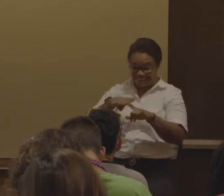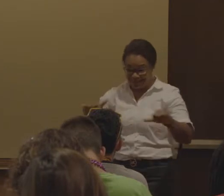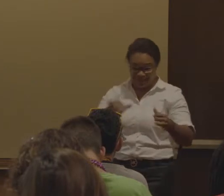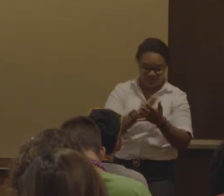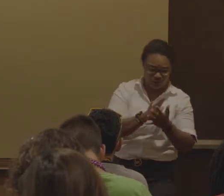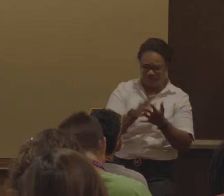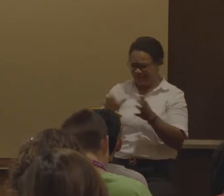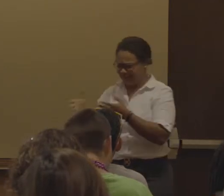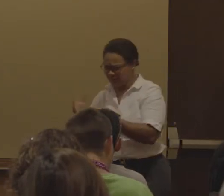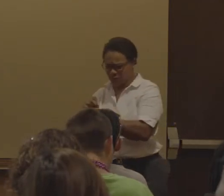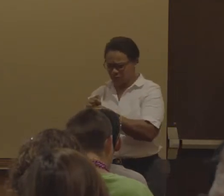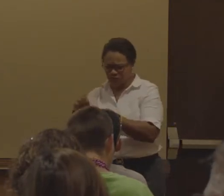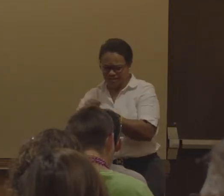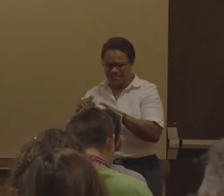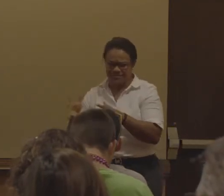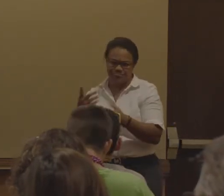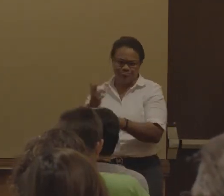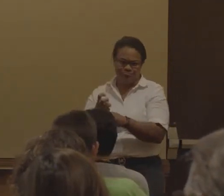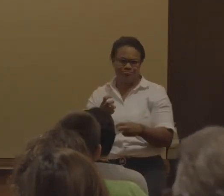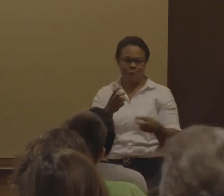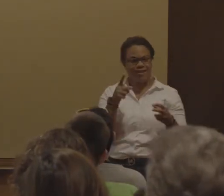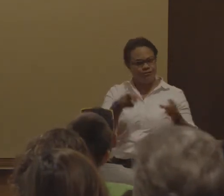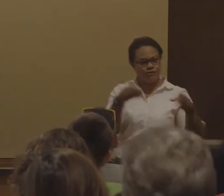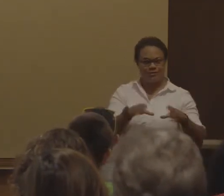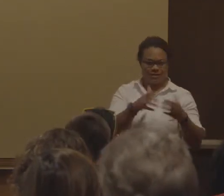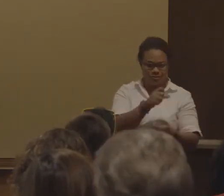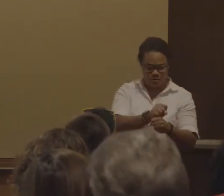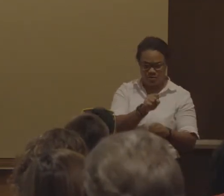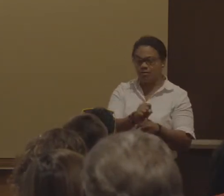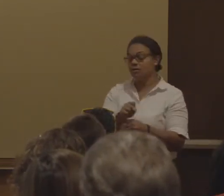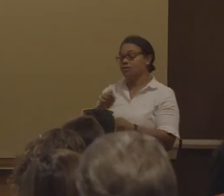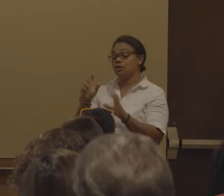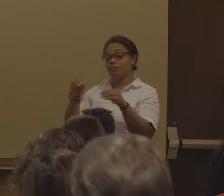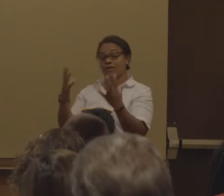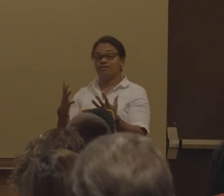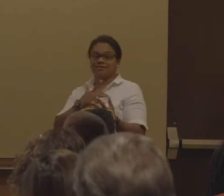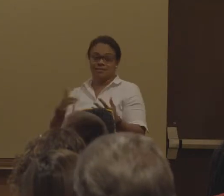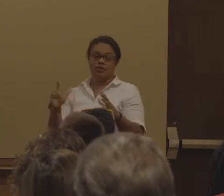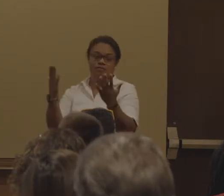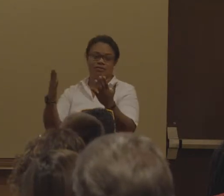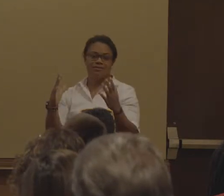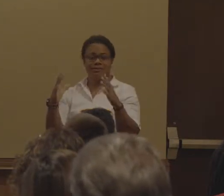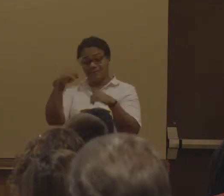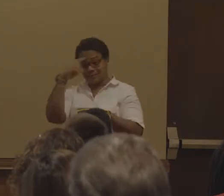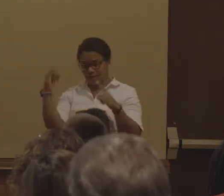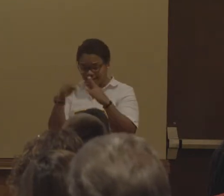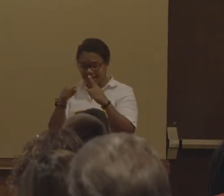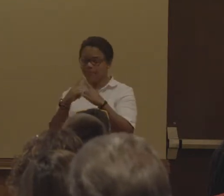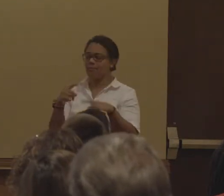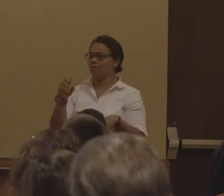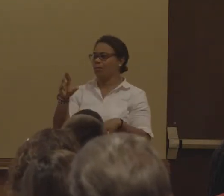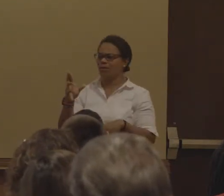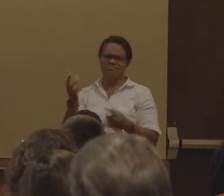out. I mean, they gotta do their classwork. So providers are working on summer camps. They're also, like